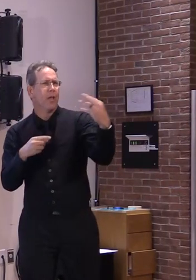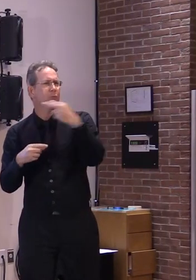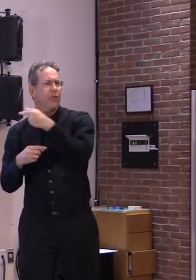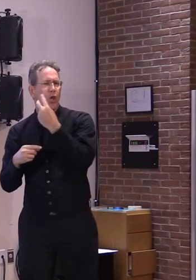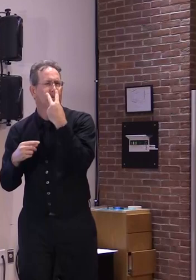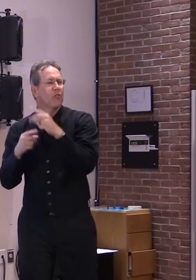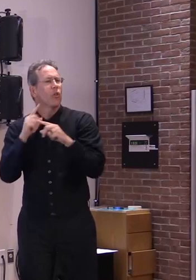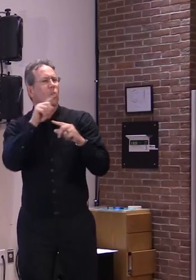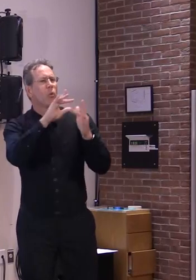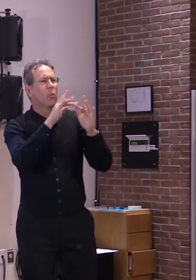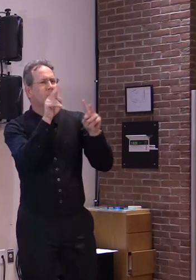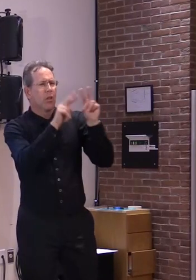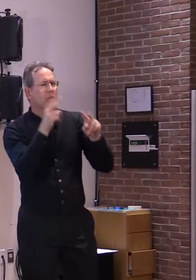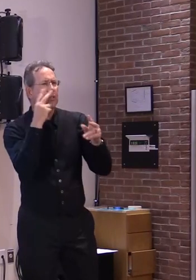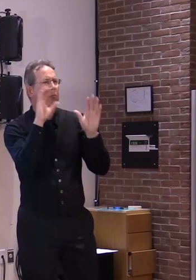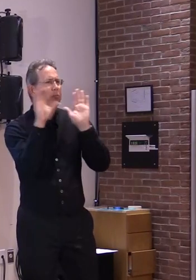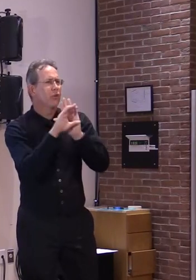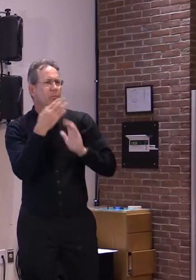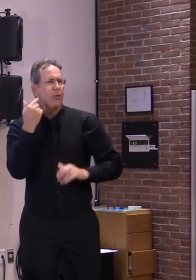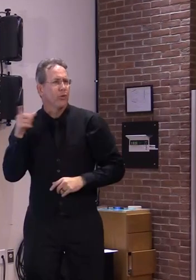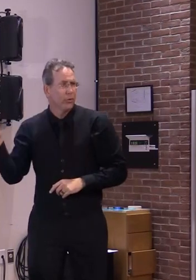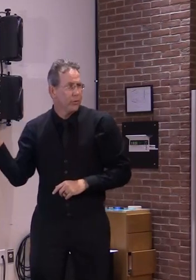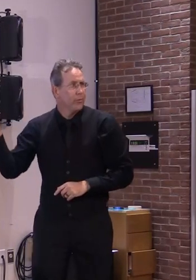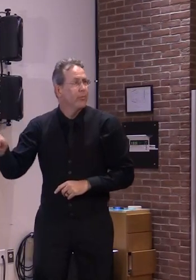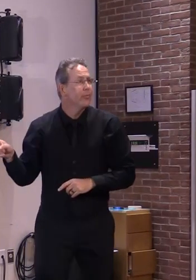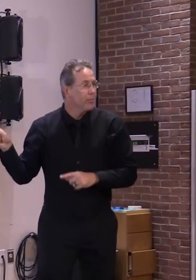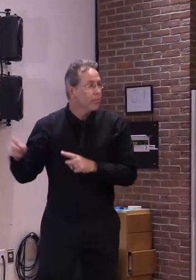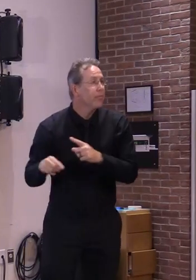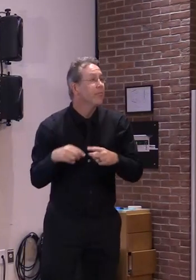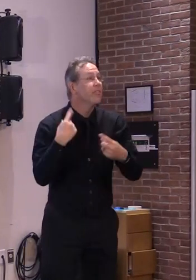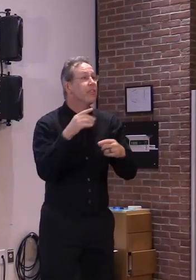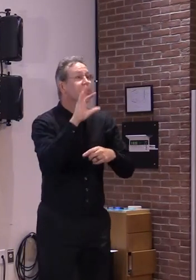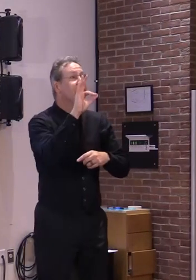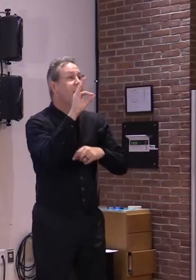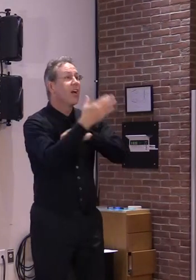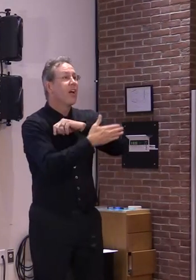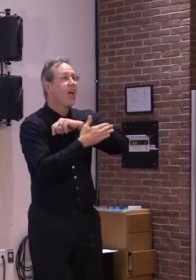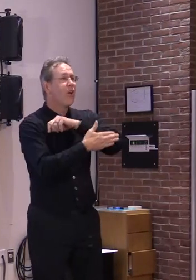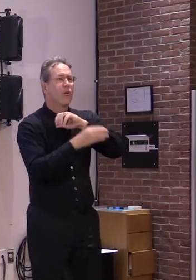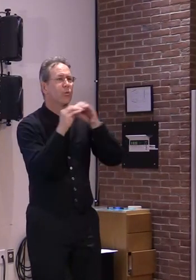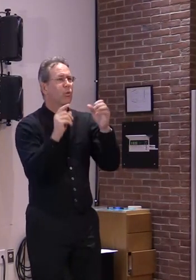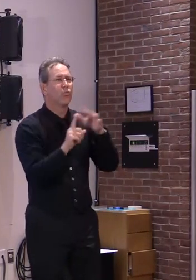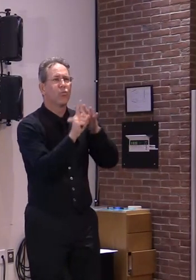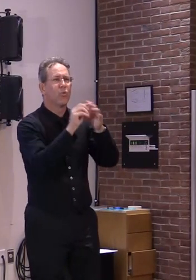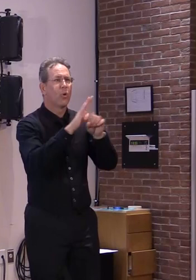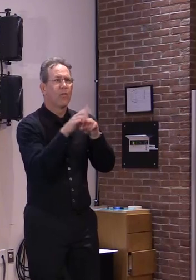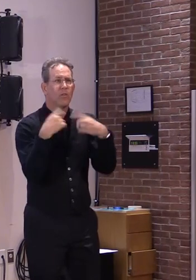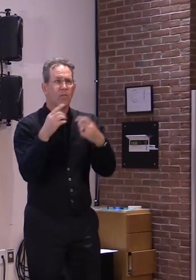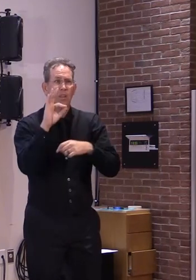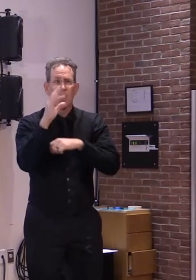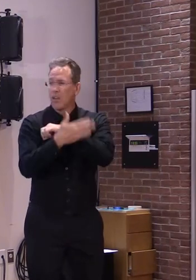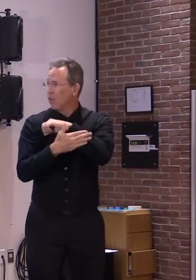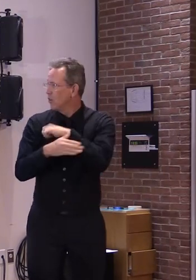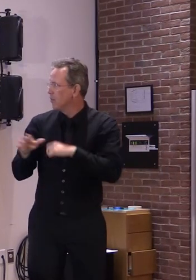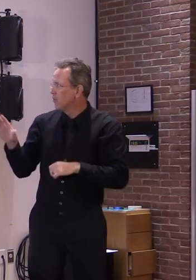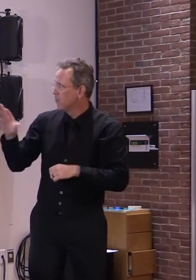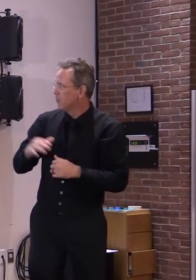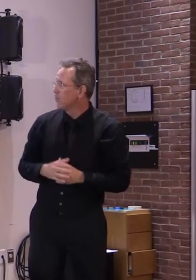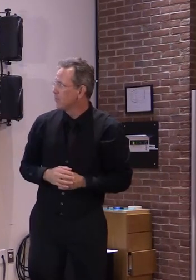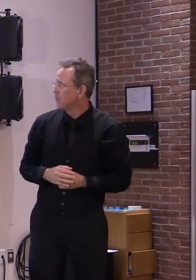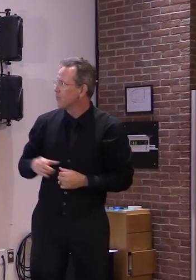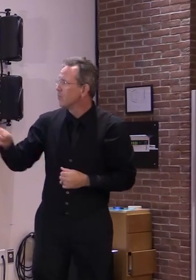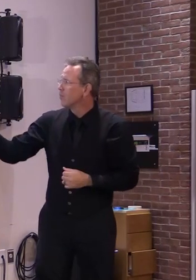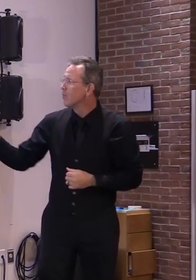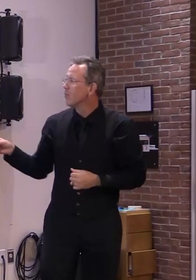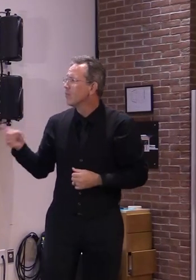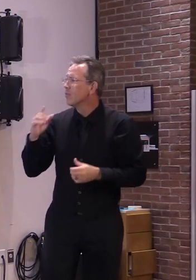case. And our new case forecast also anticipates that our cases will remain very low through the month of